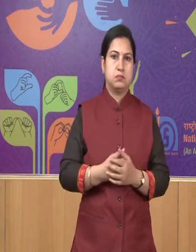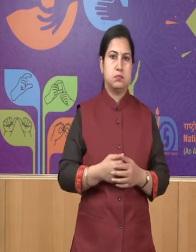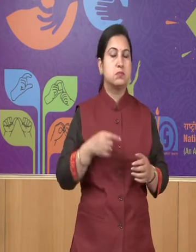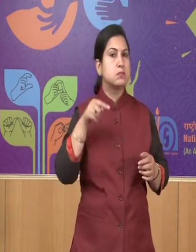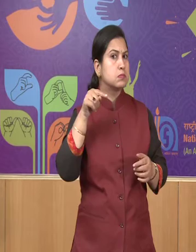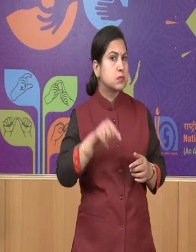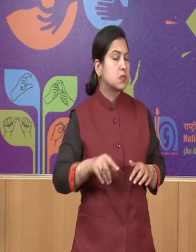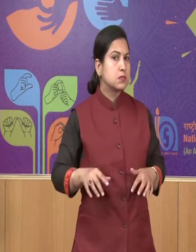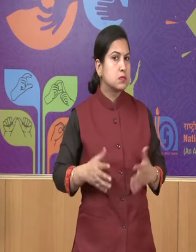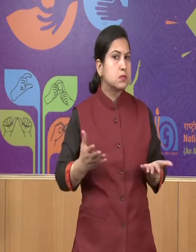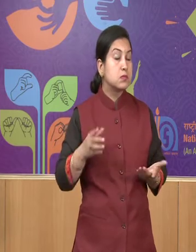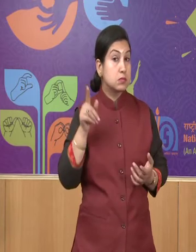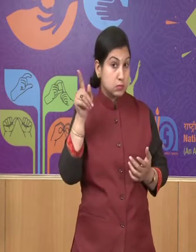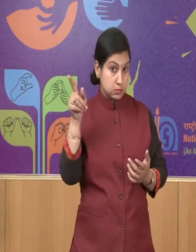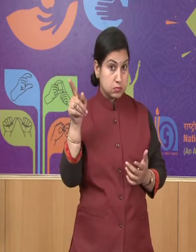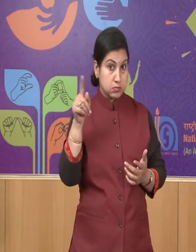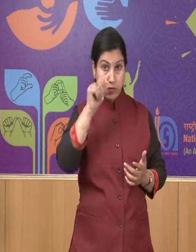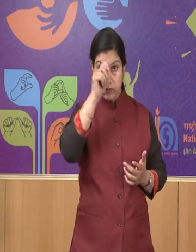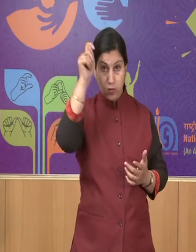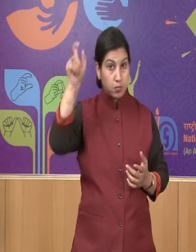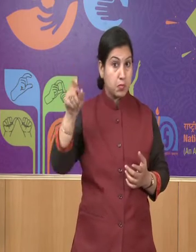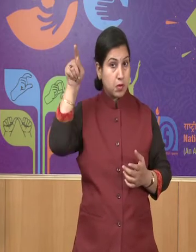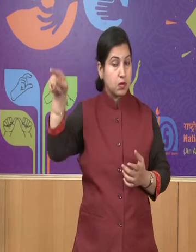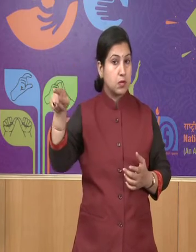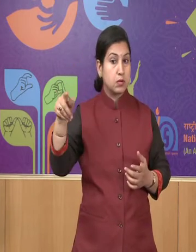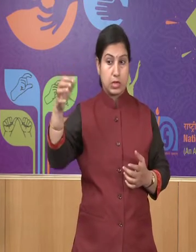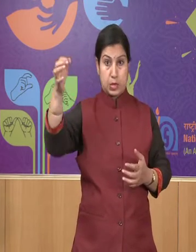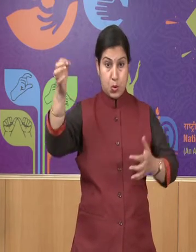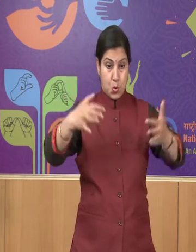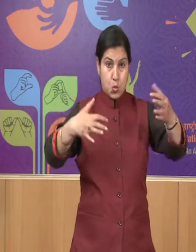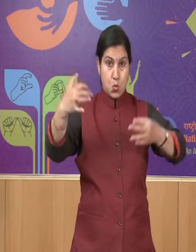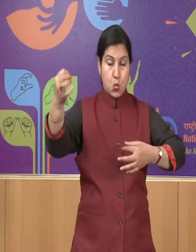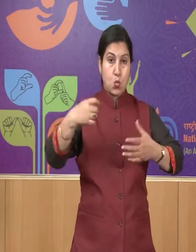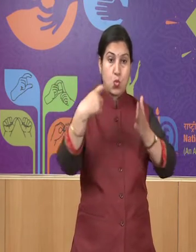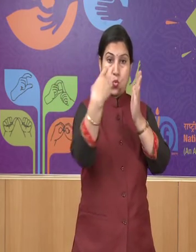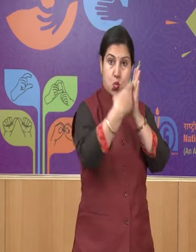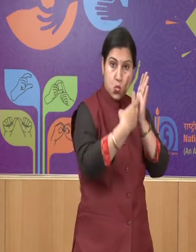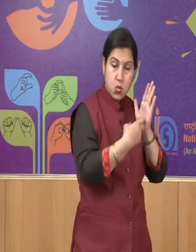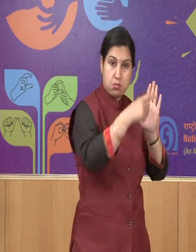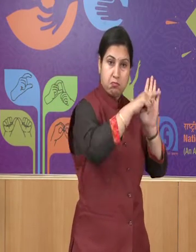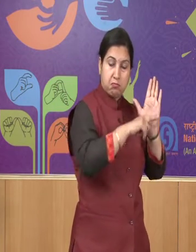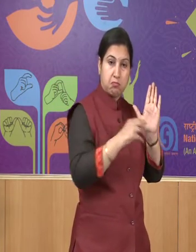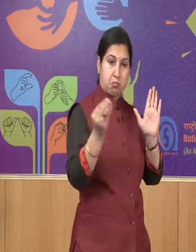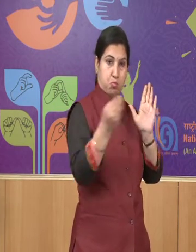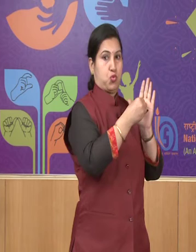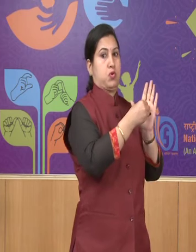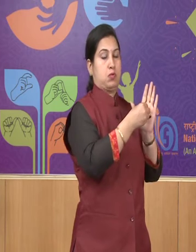For this, they introduced new land taxes like